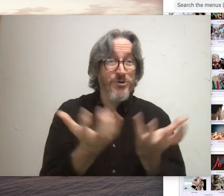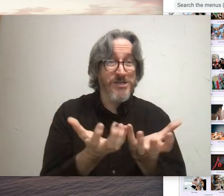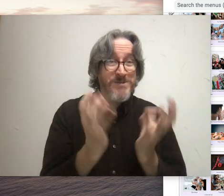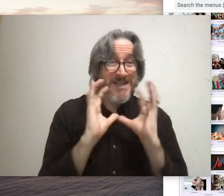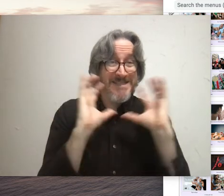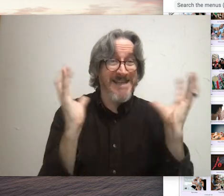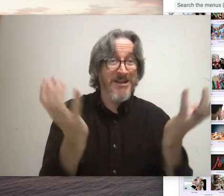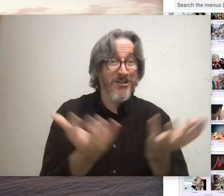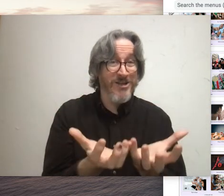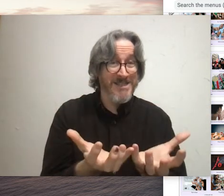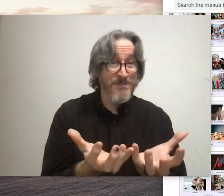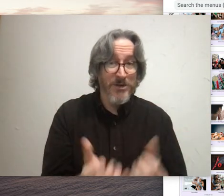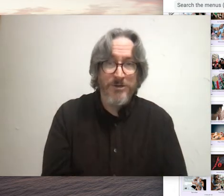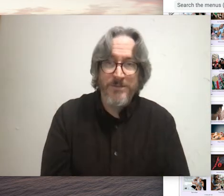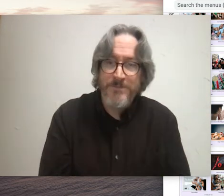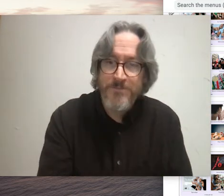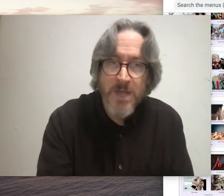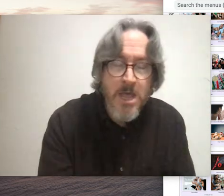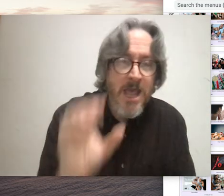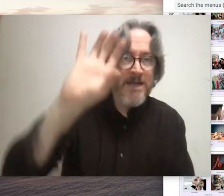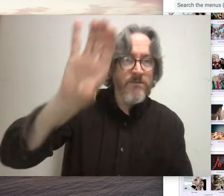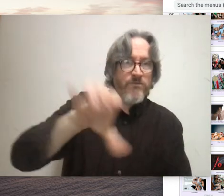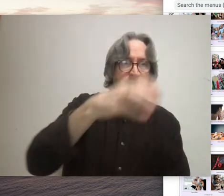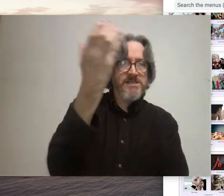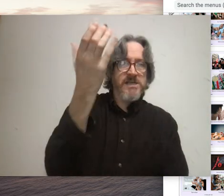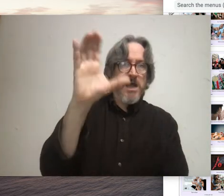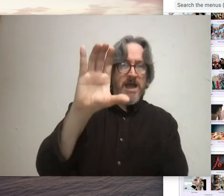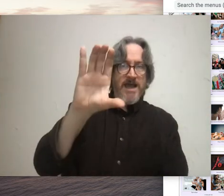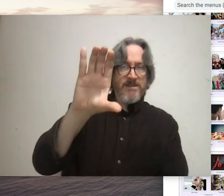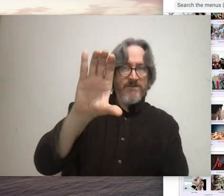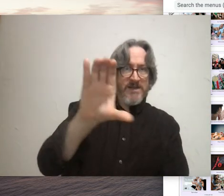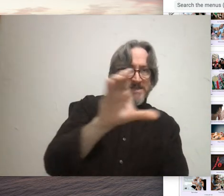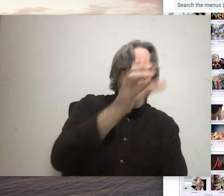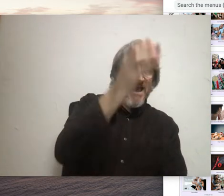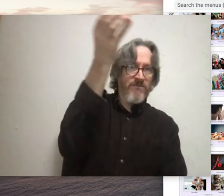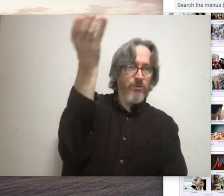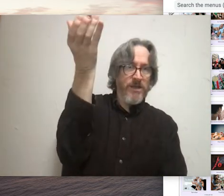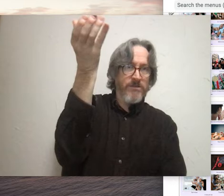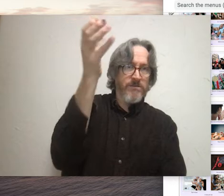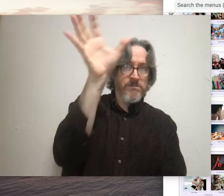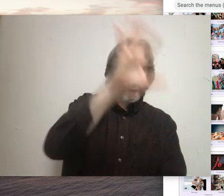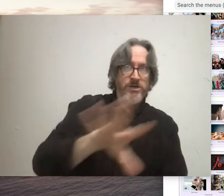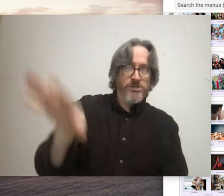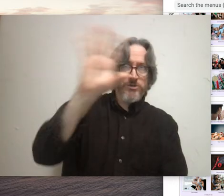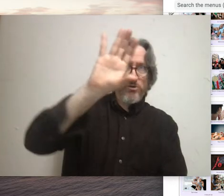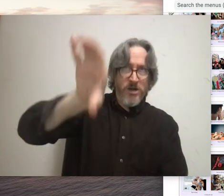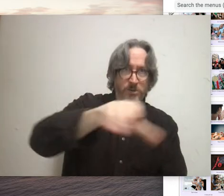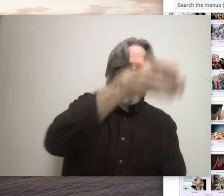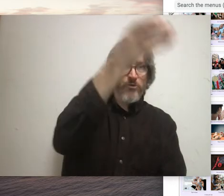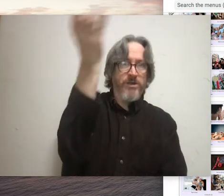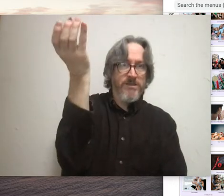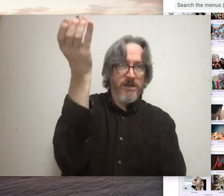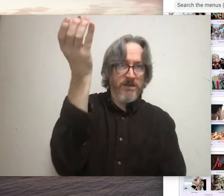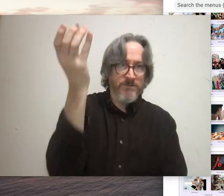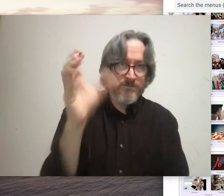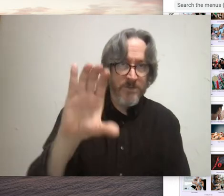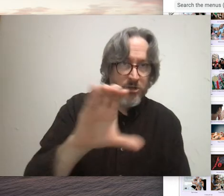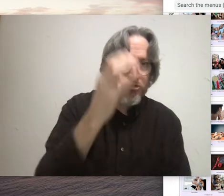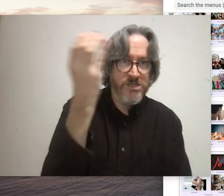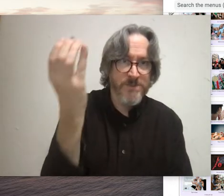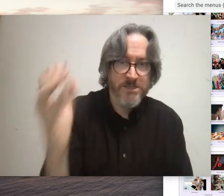people do Christmas like Santa Claus's beard. And for this, I think of it as half of a wreath. So here's your door, and you put a wreath on